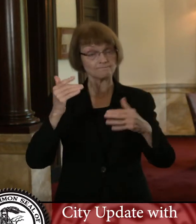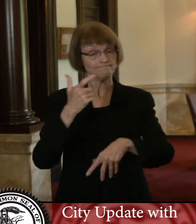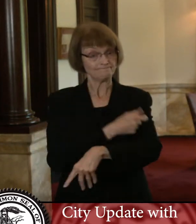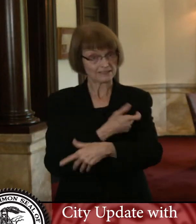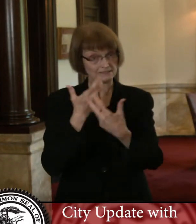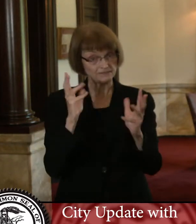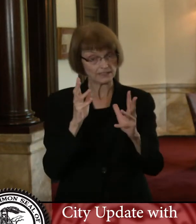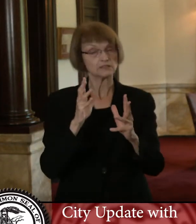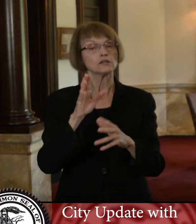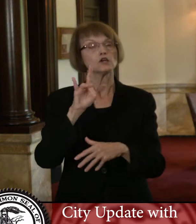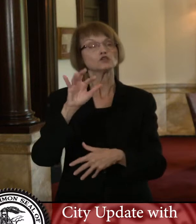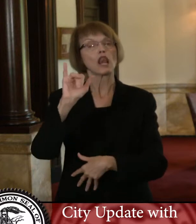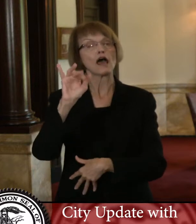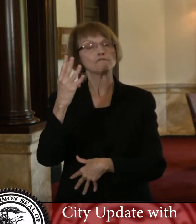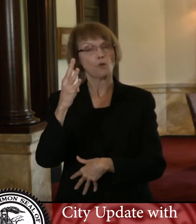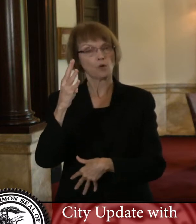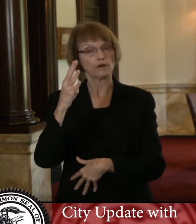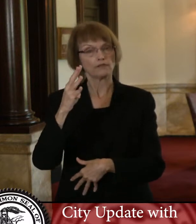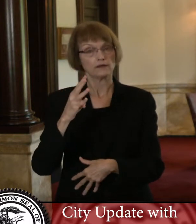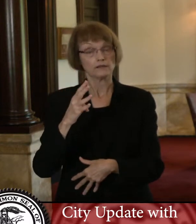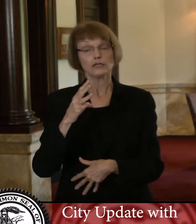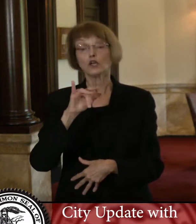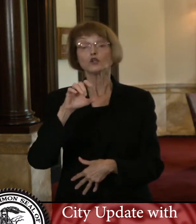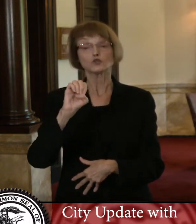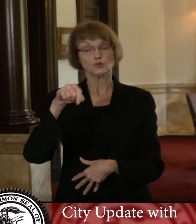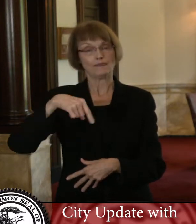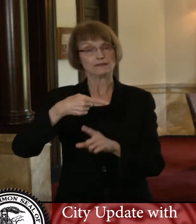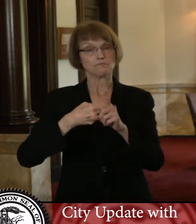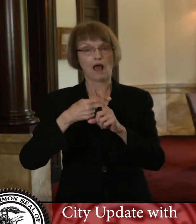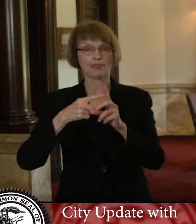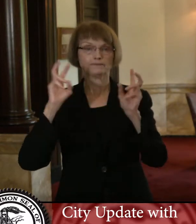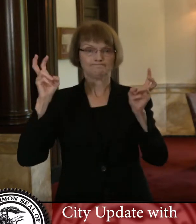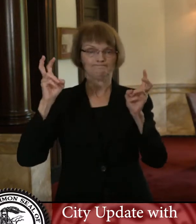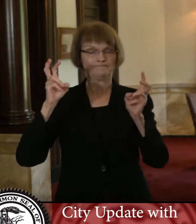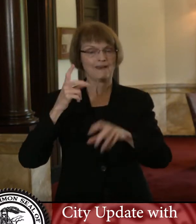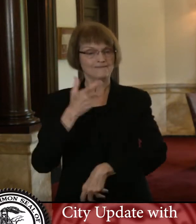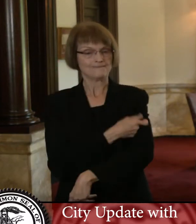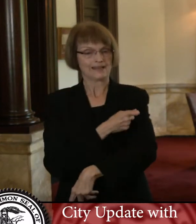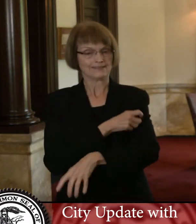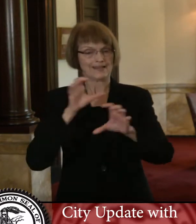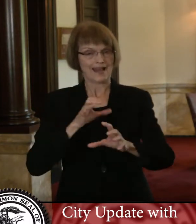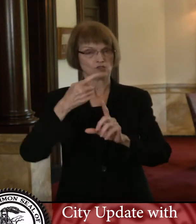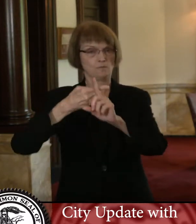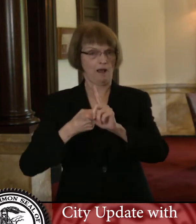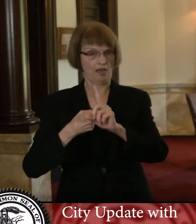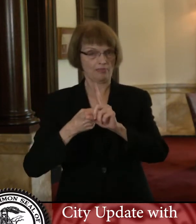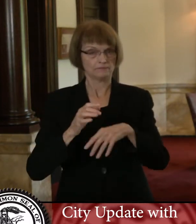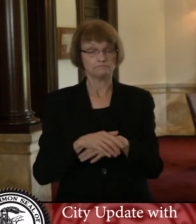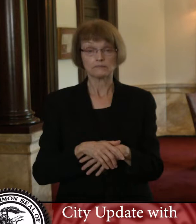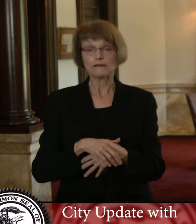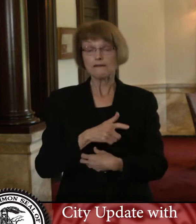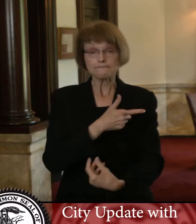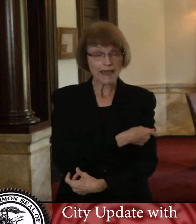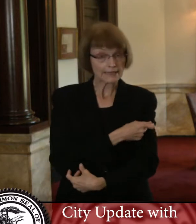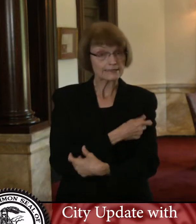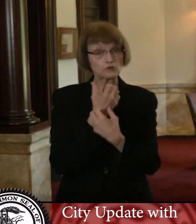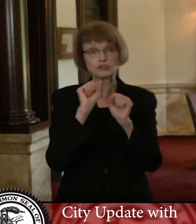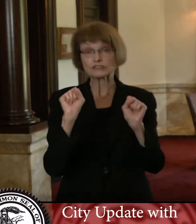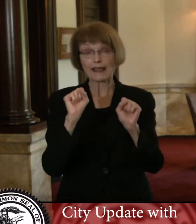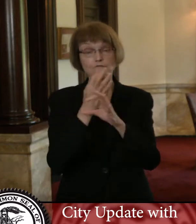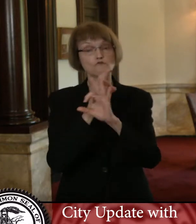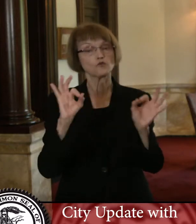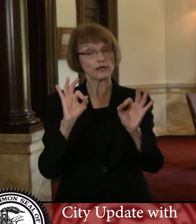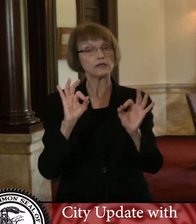of July and declared June a month of vaccine action. Vaccines are safe, free,